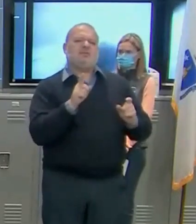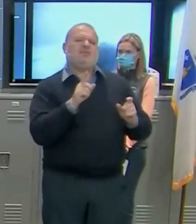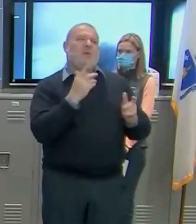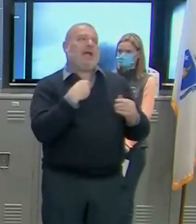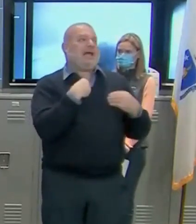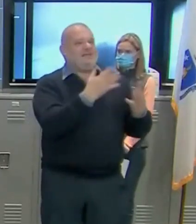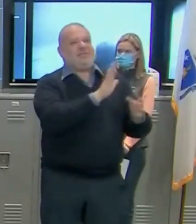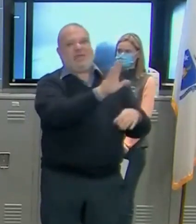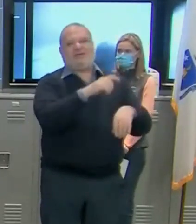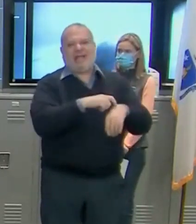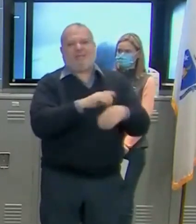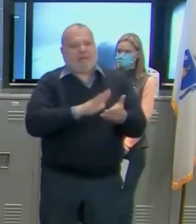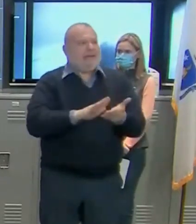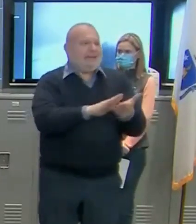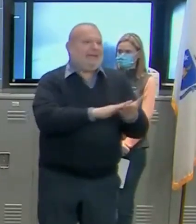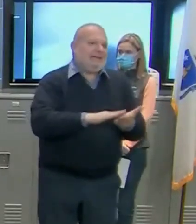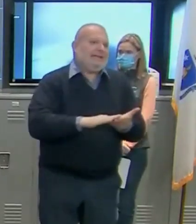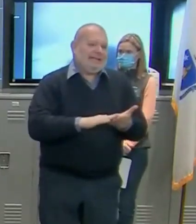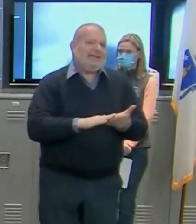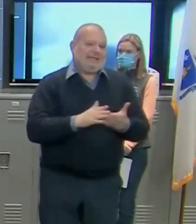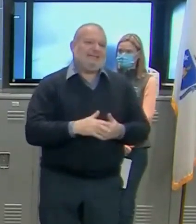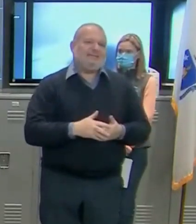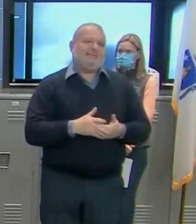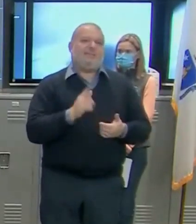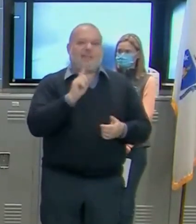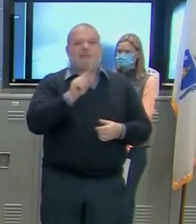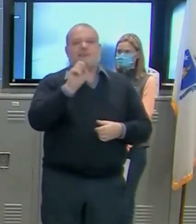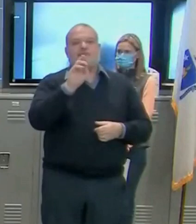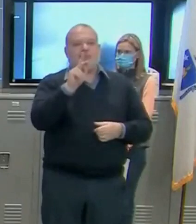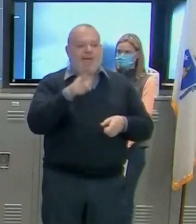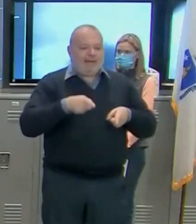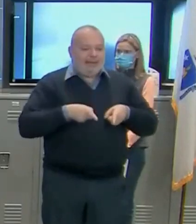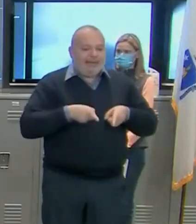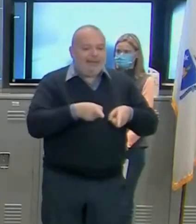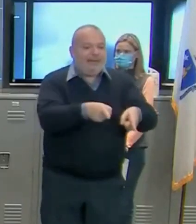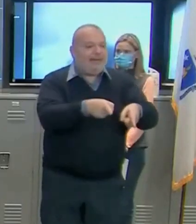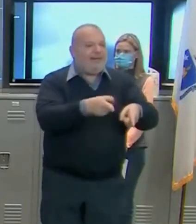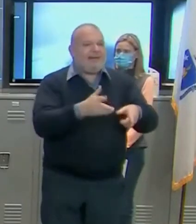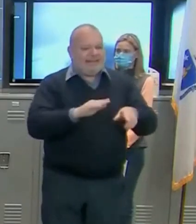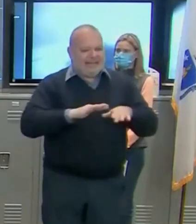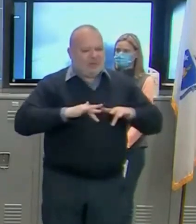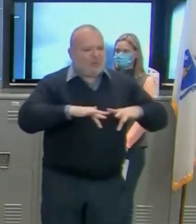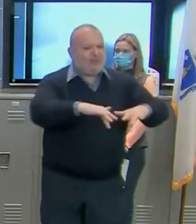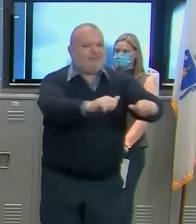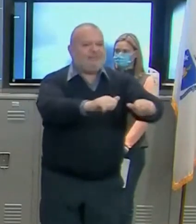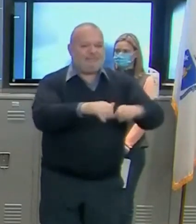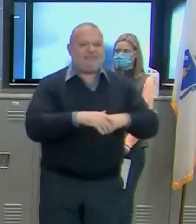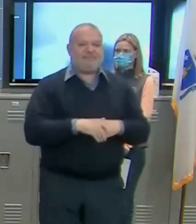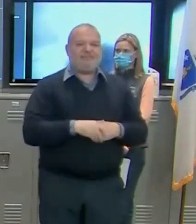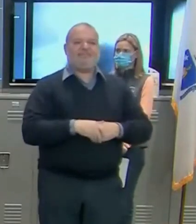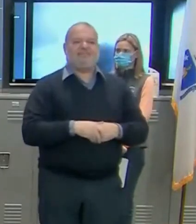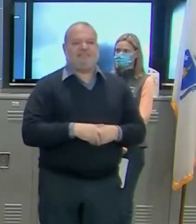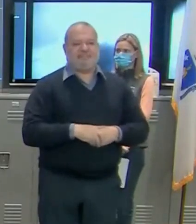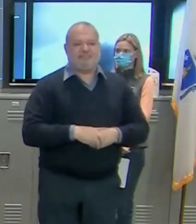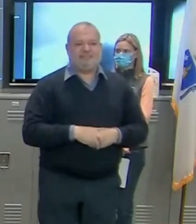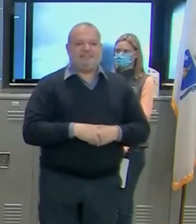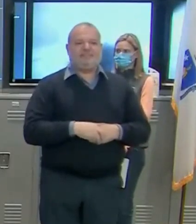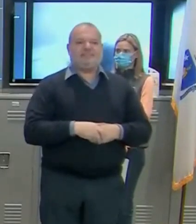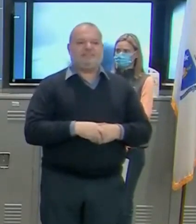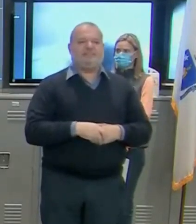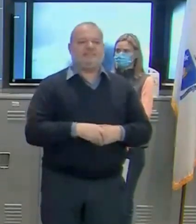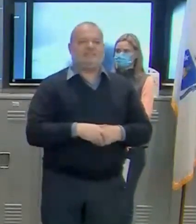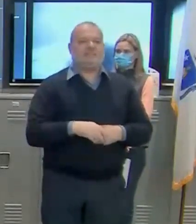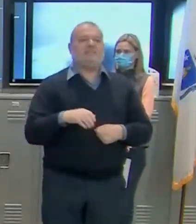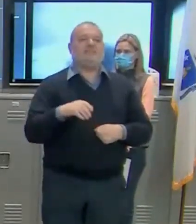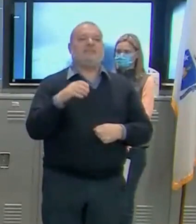of snow. We will continue to bus the Mattapan line tomorrow, and we will continue to bus the D branch of the